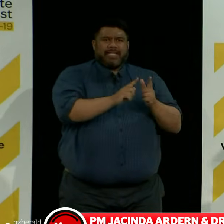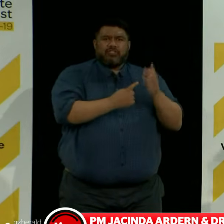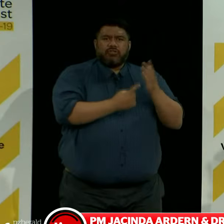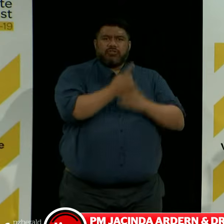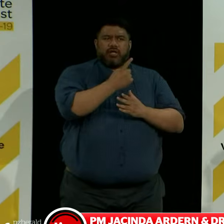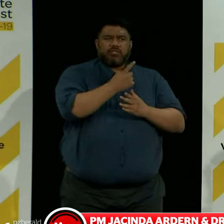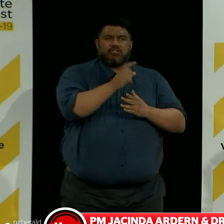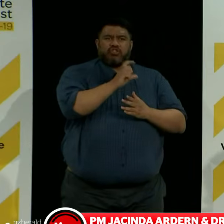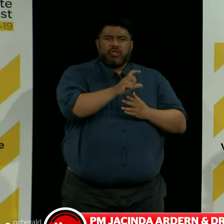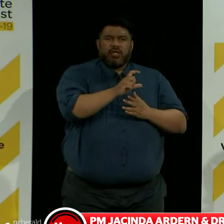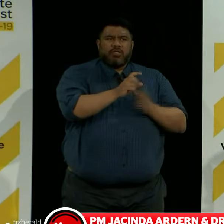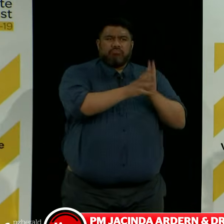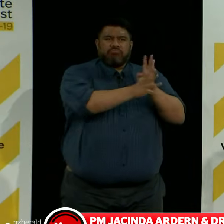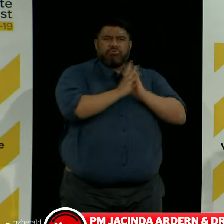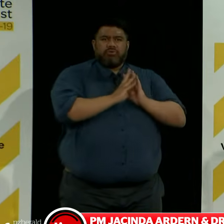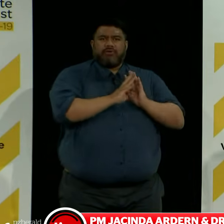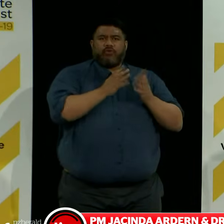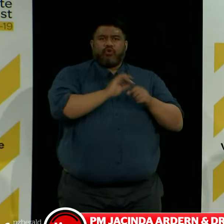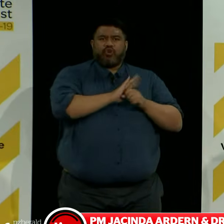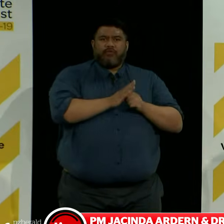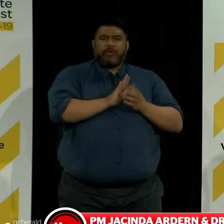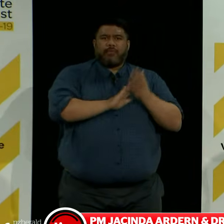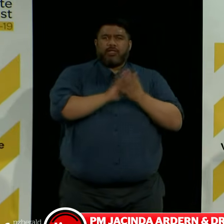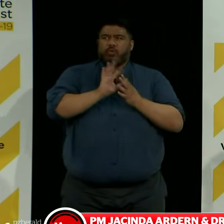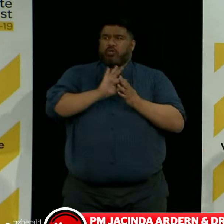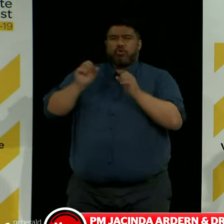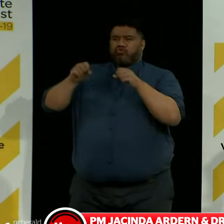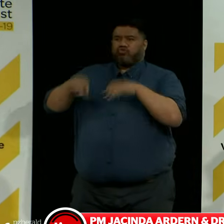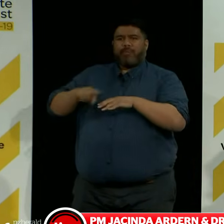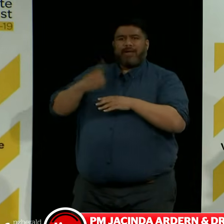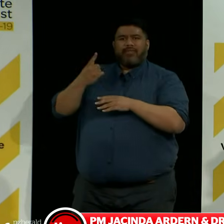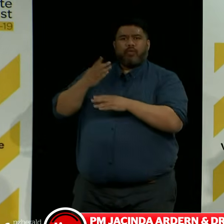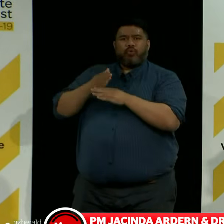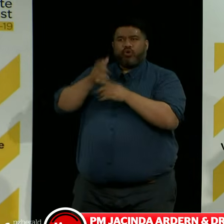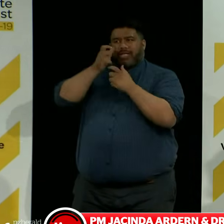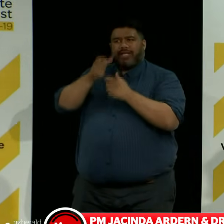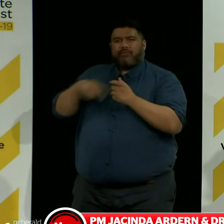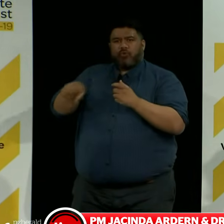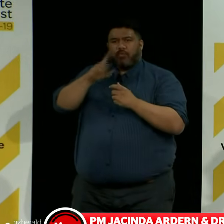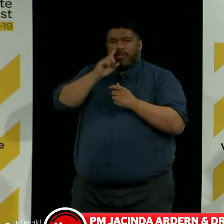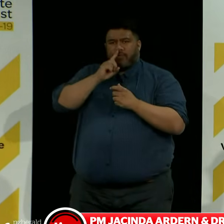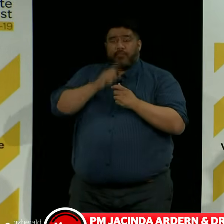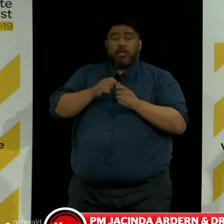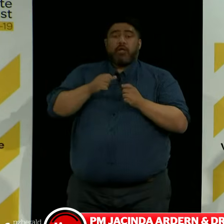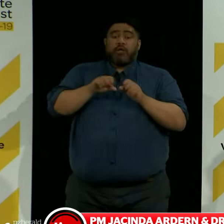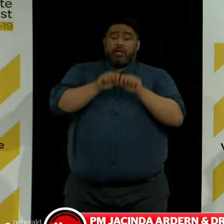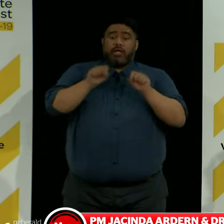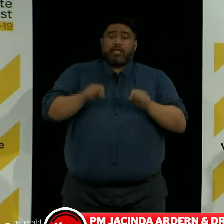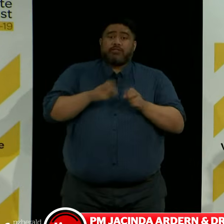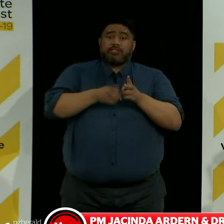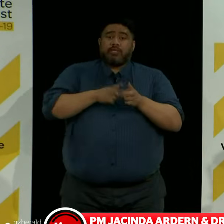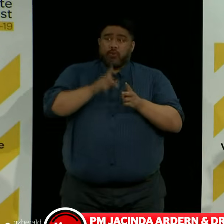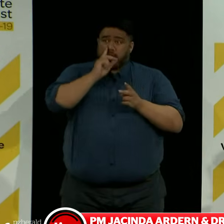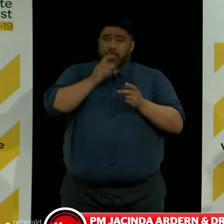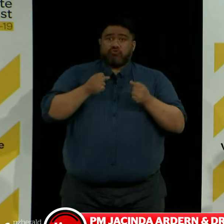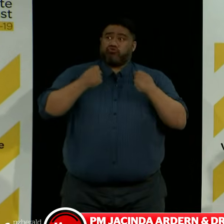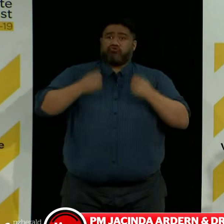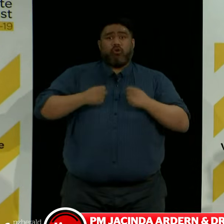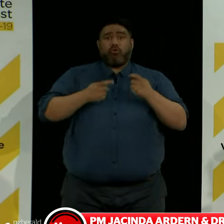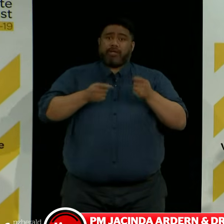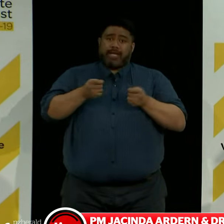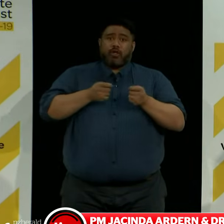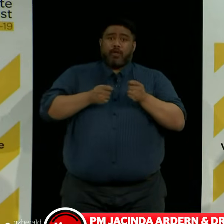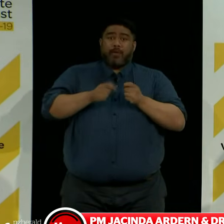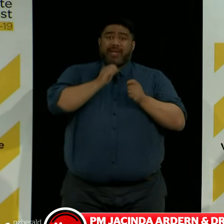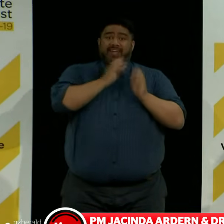that, having to make those trade-offs and stopping other care. So, of course, the hospital system can cope with quite a lot, but you'll reach a point